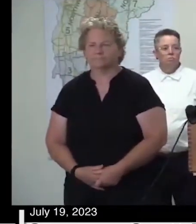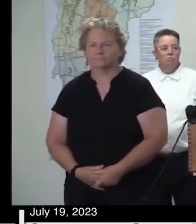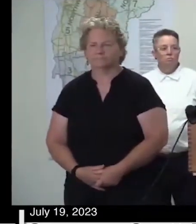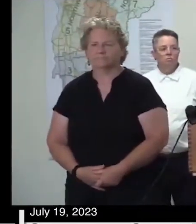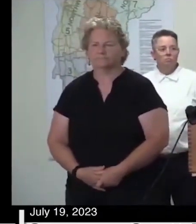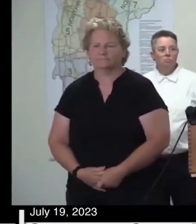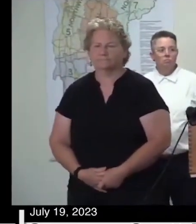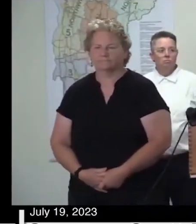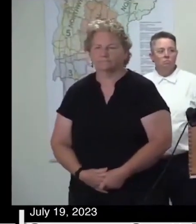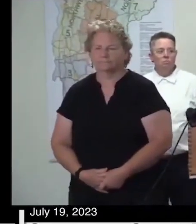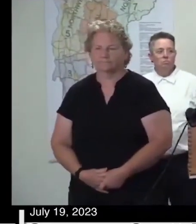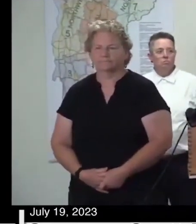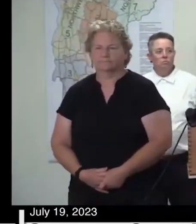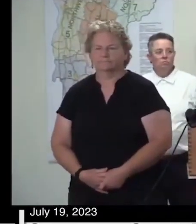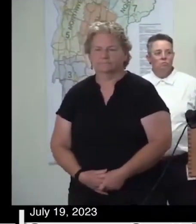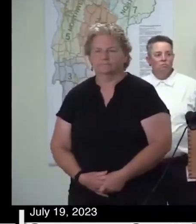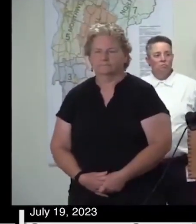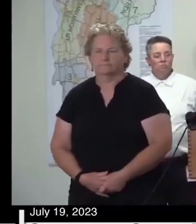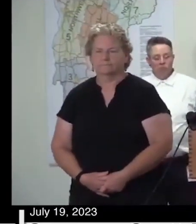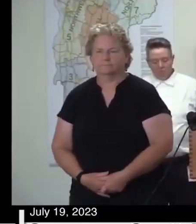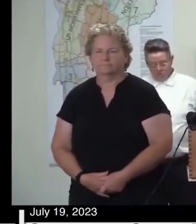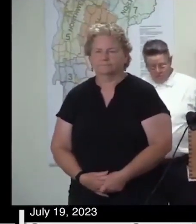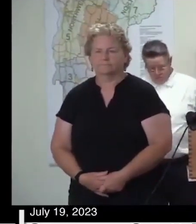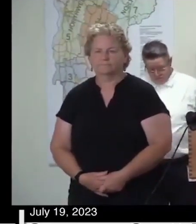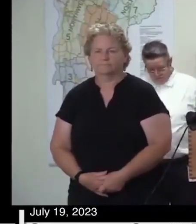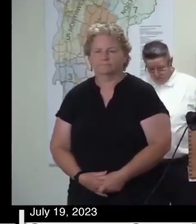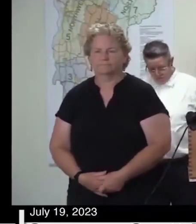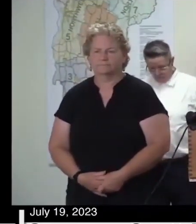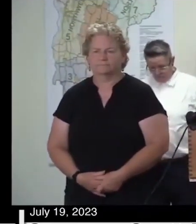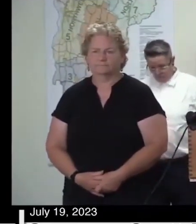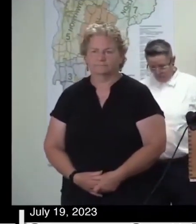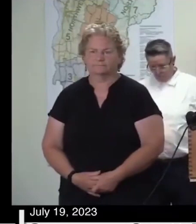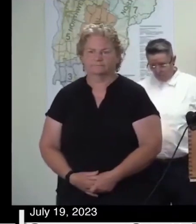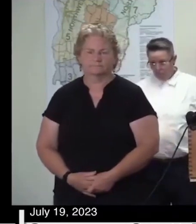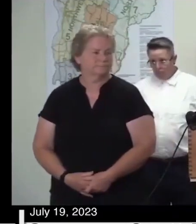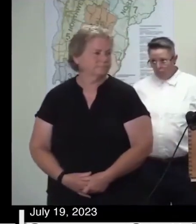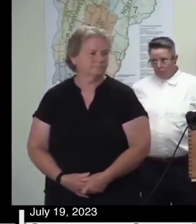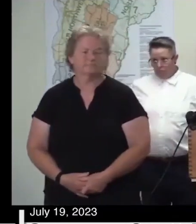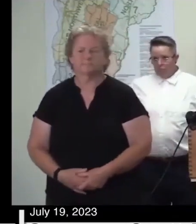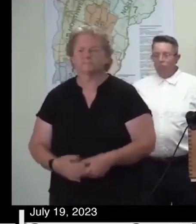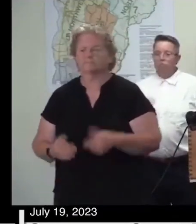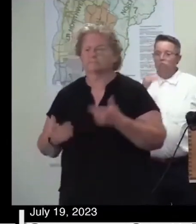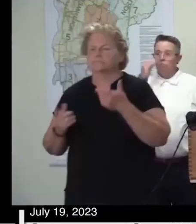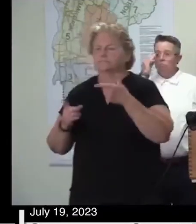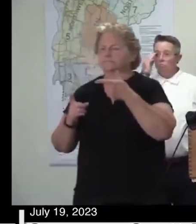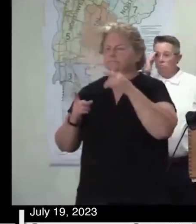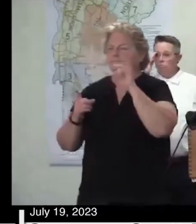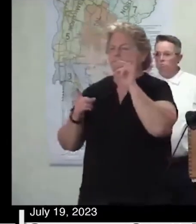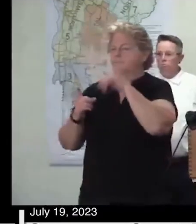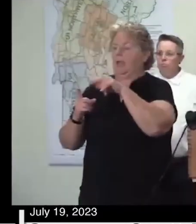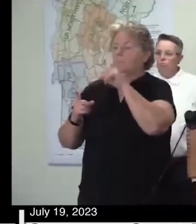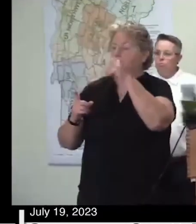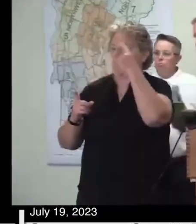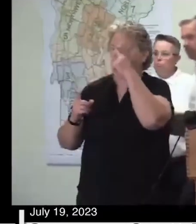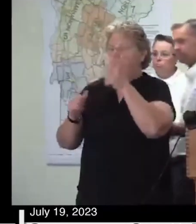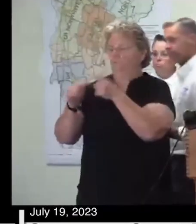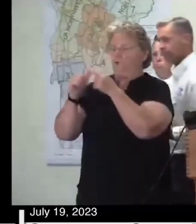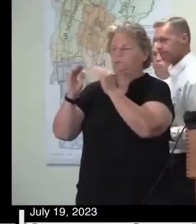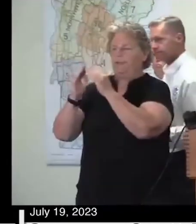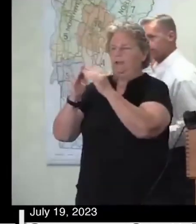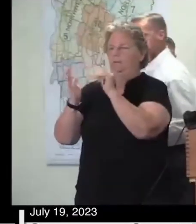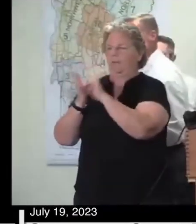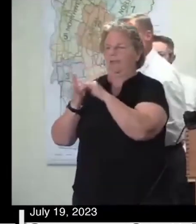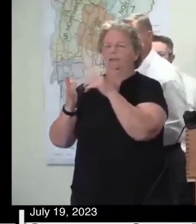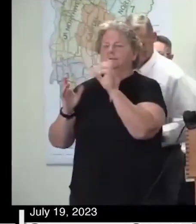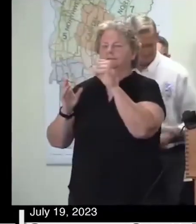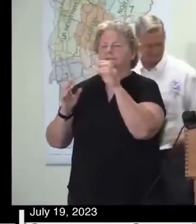our disaster survivor assistance to go walking door to door. So they've been there on multiple days as well. Just a quick money question as